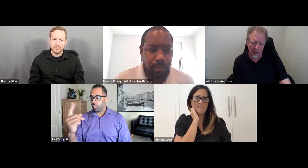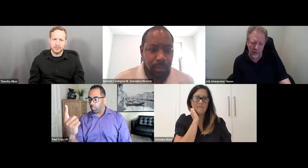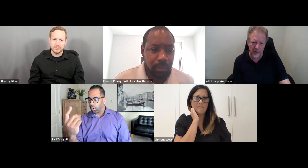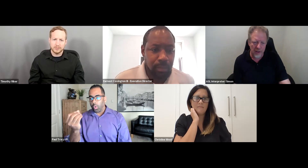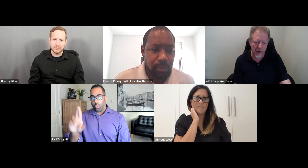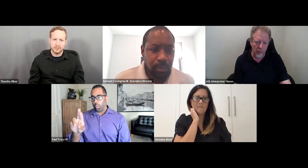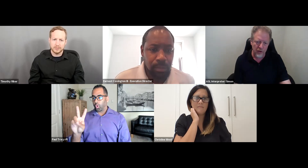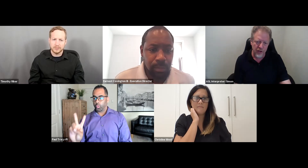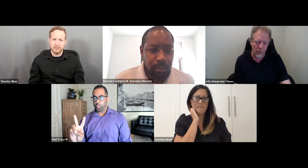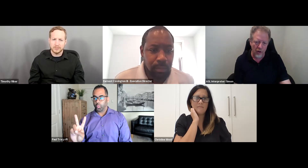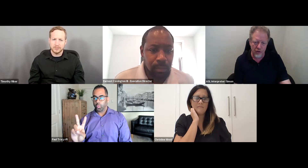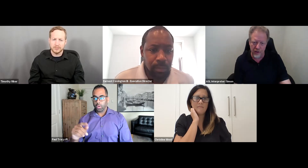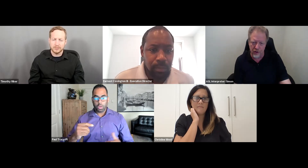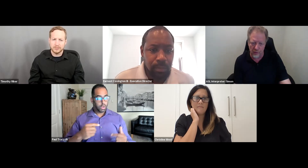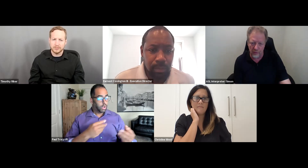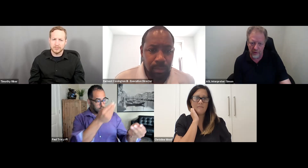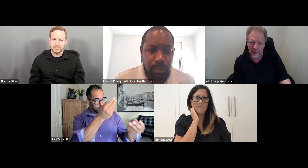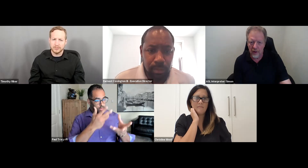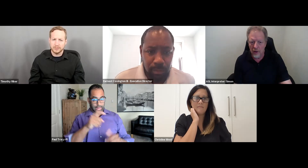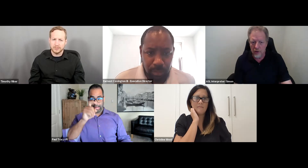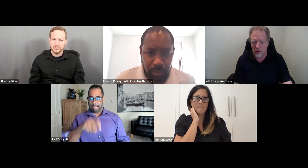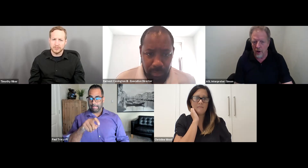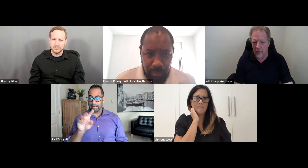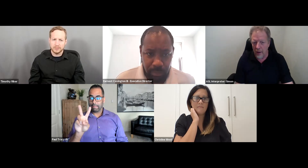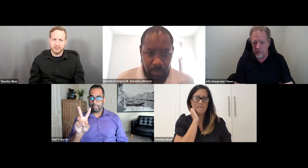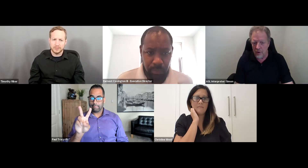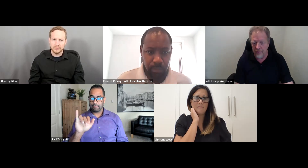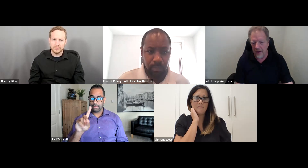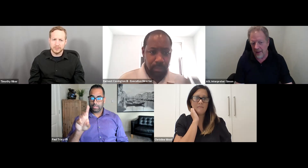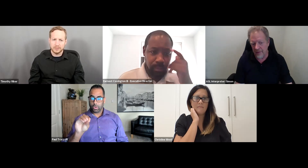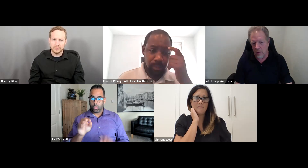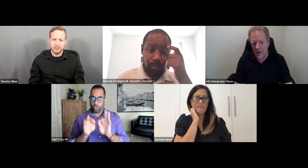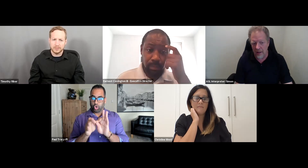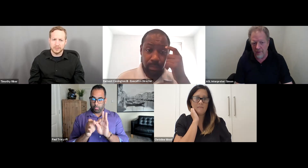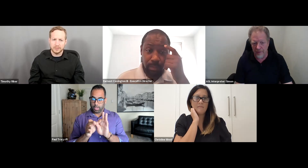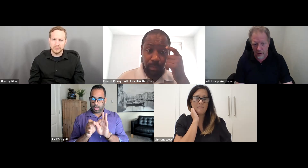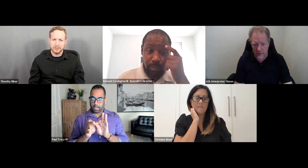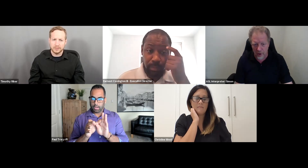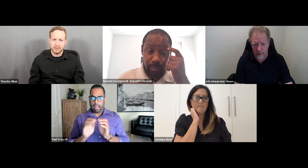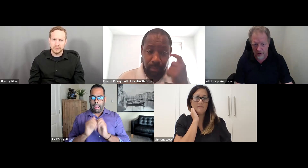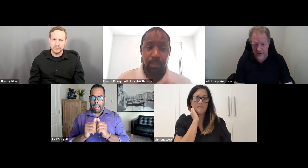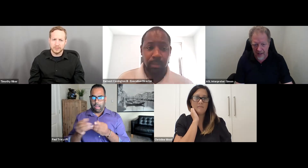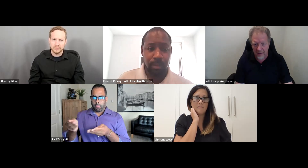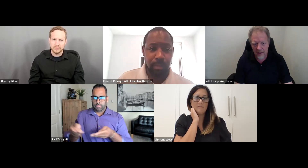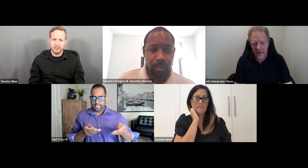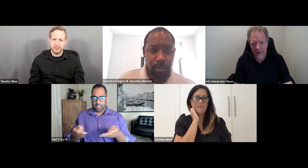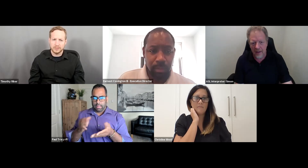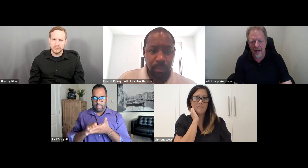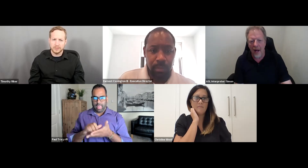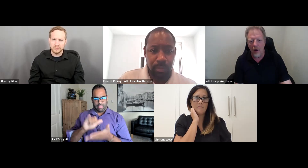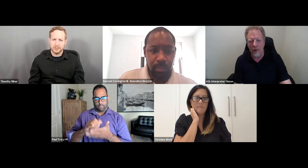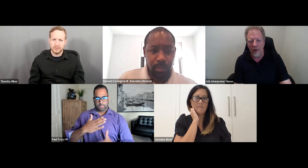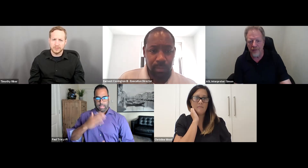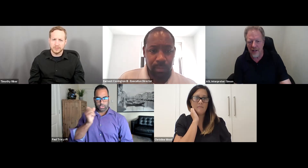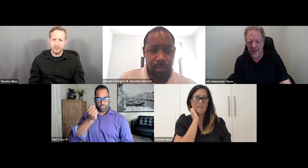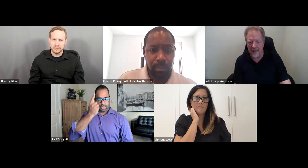where, you know, where it doesn't matter whether it's tier 1 or tier 2. So now when I was notified, like if they wanted to have a video interpreter instead, then